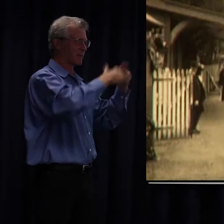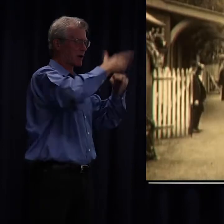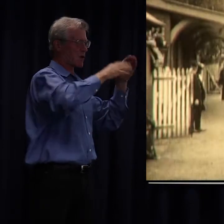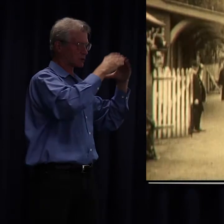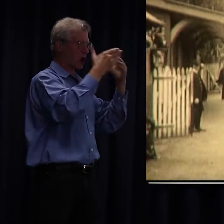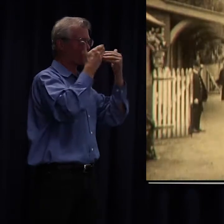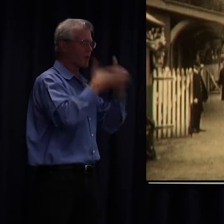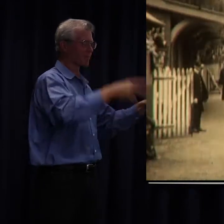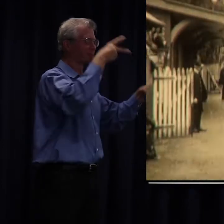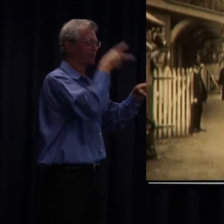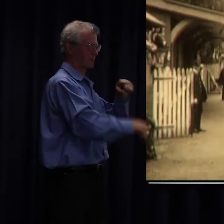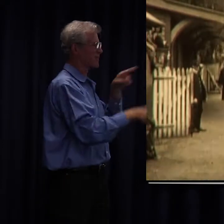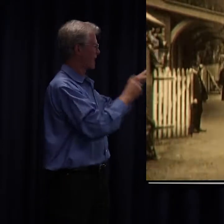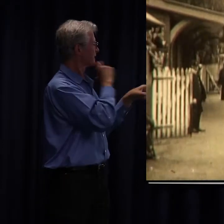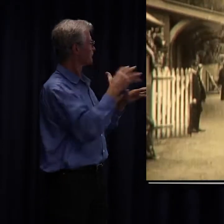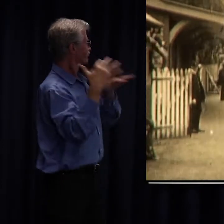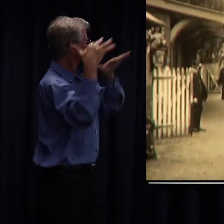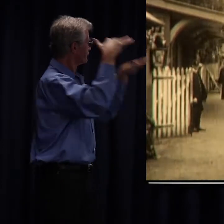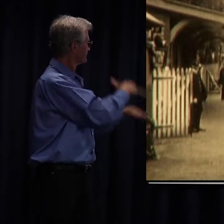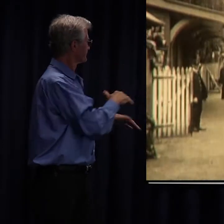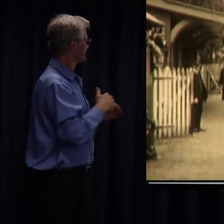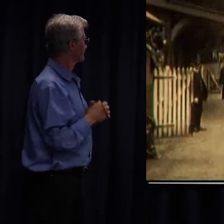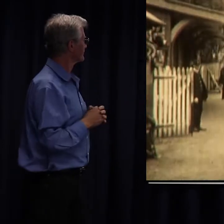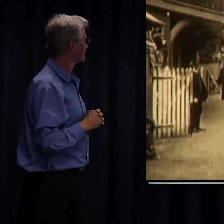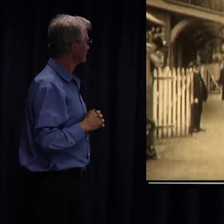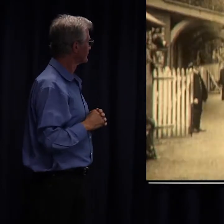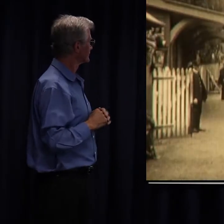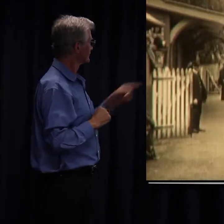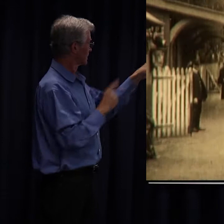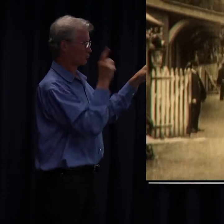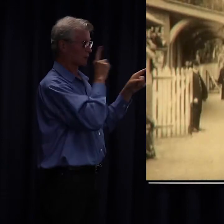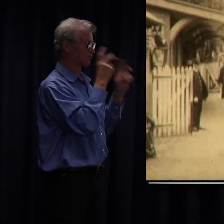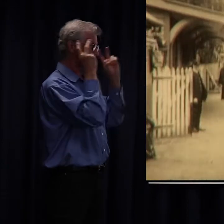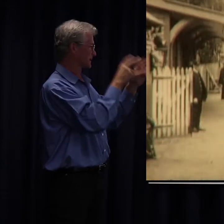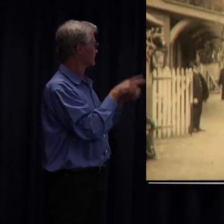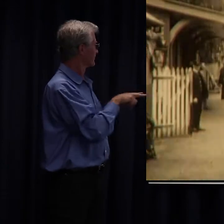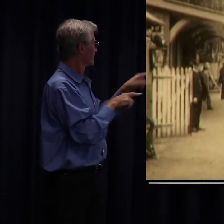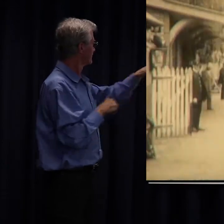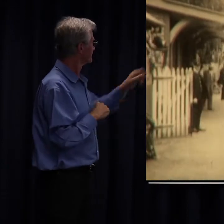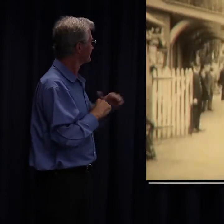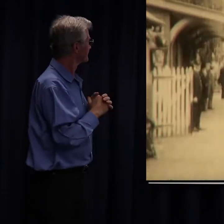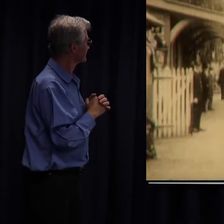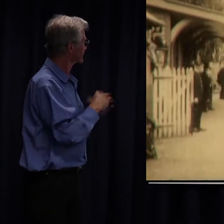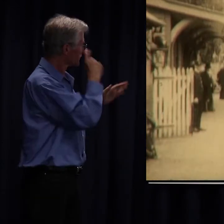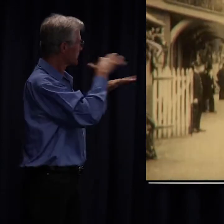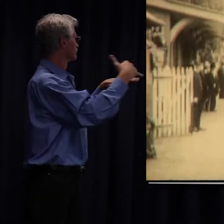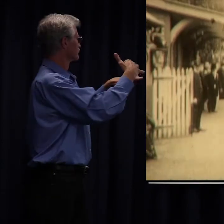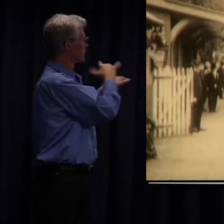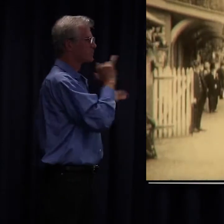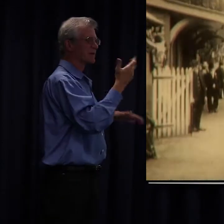the women's wing was built, and this is the opening of the women's wing, and people disembarking from the train